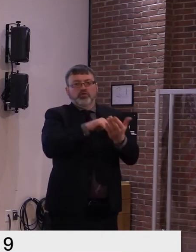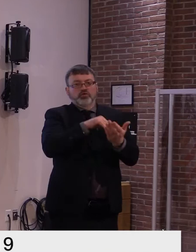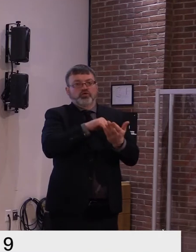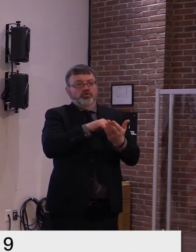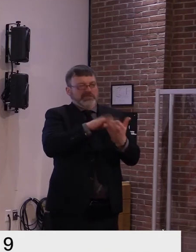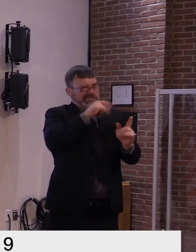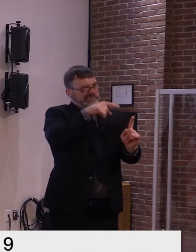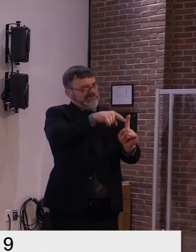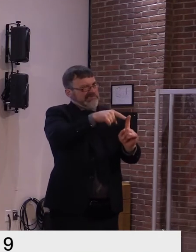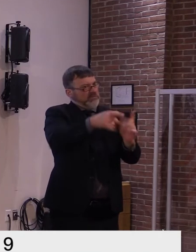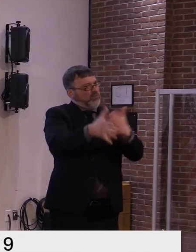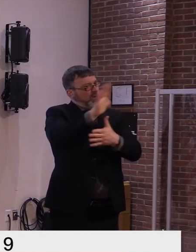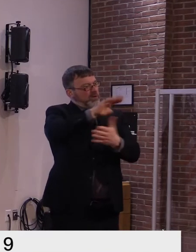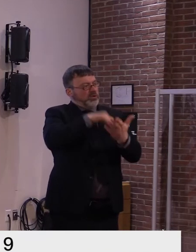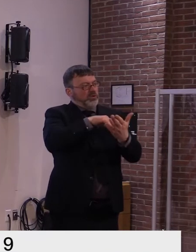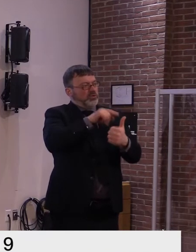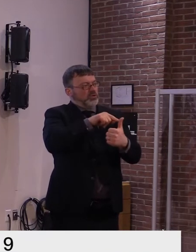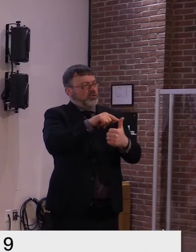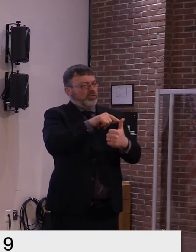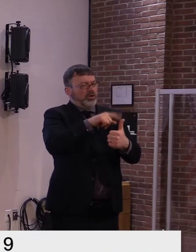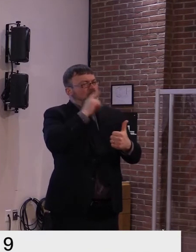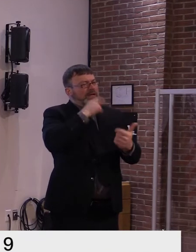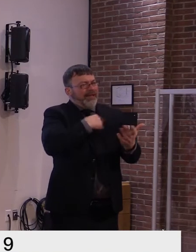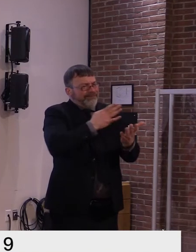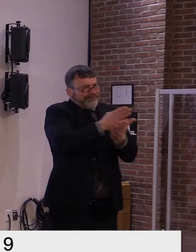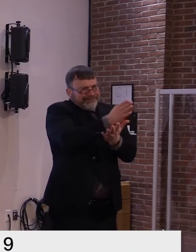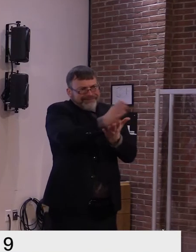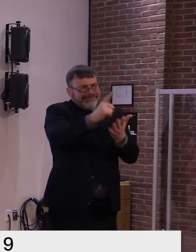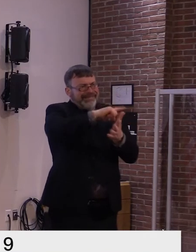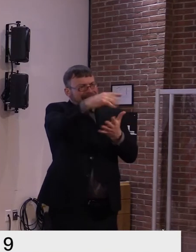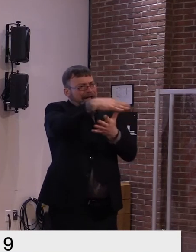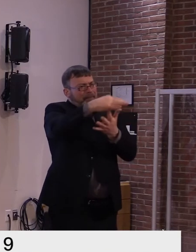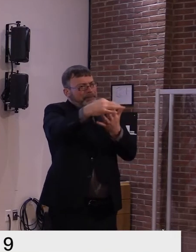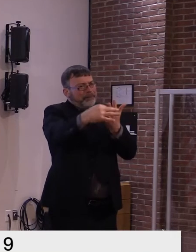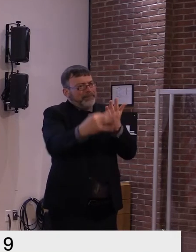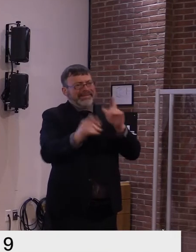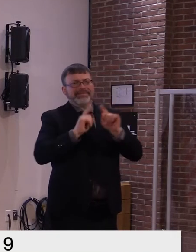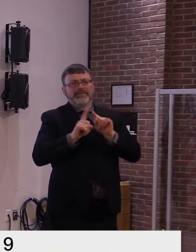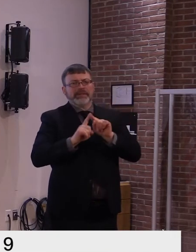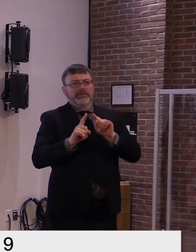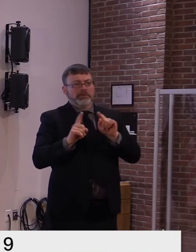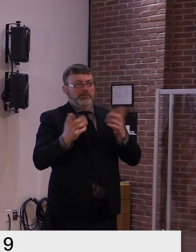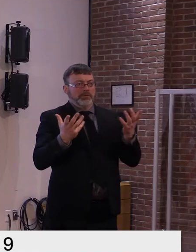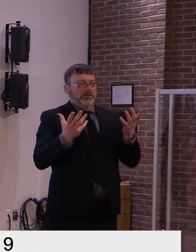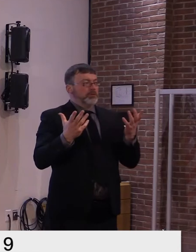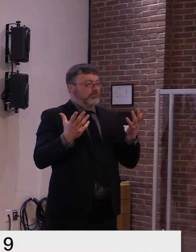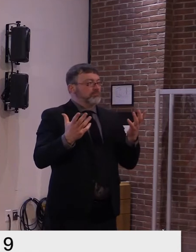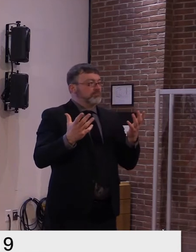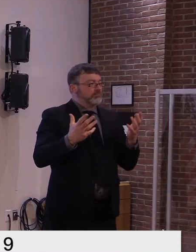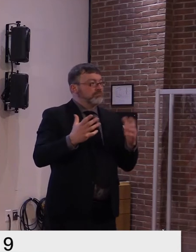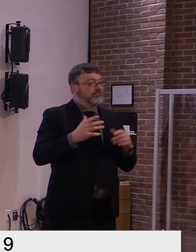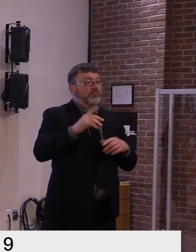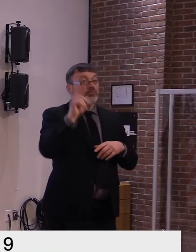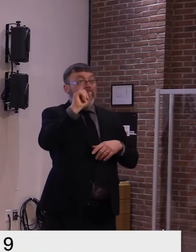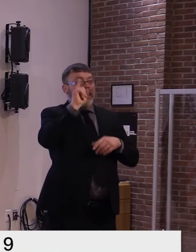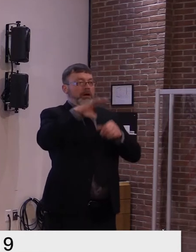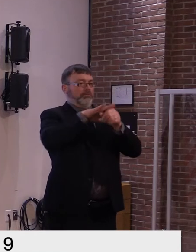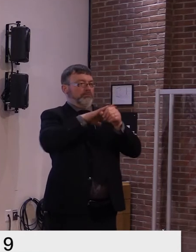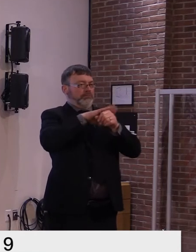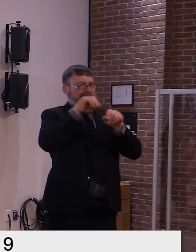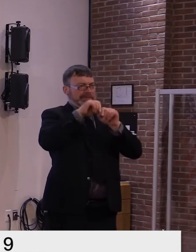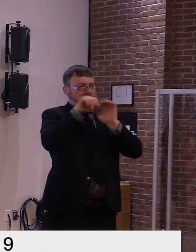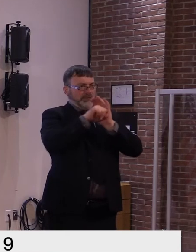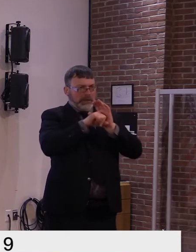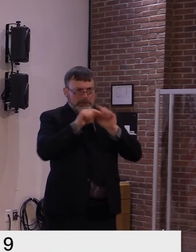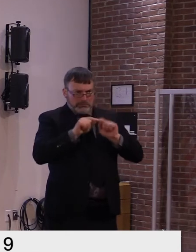it's going to be multiple players involved at multiple locations so that you don't